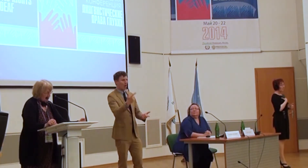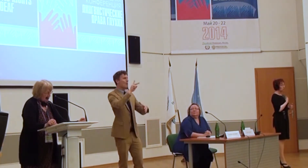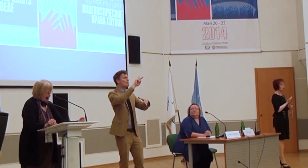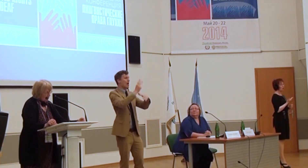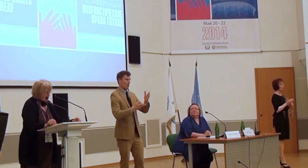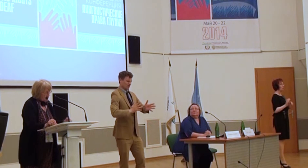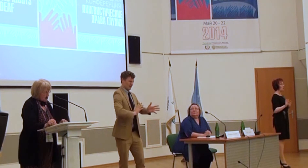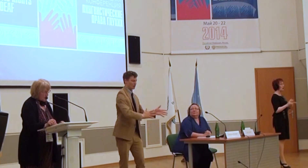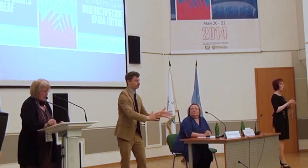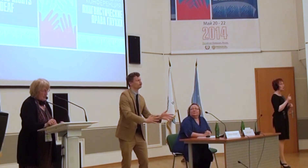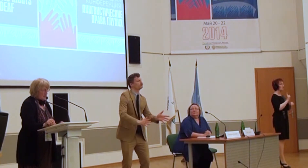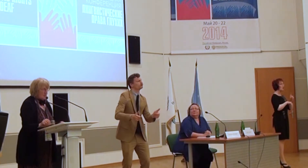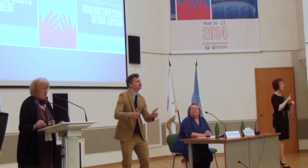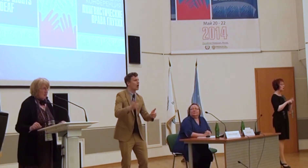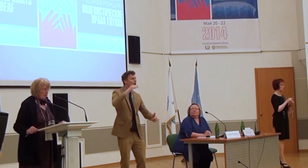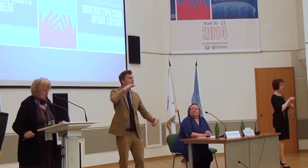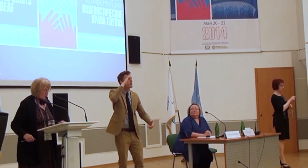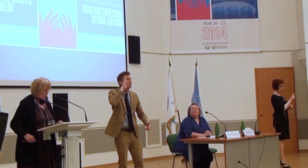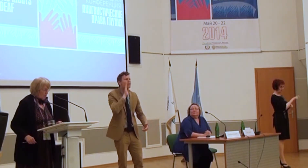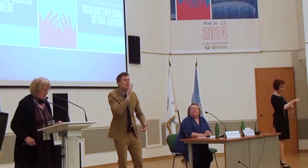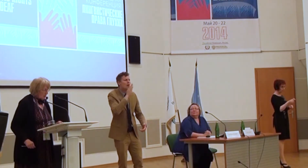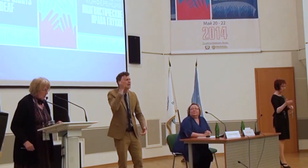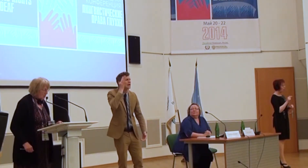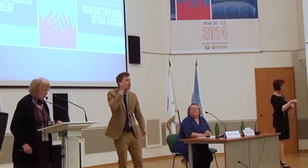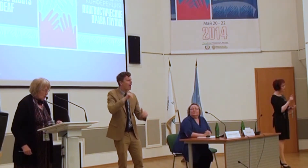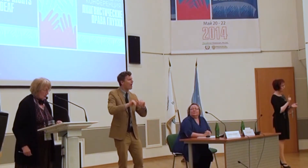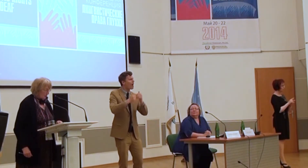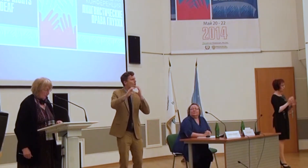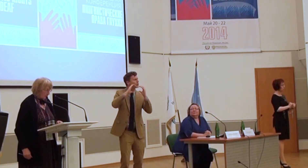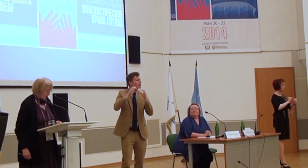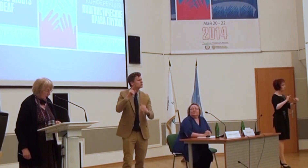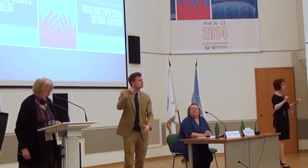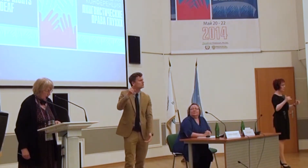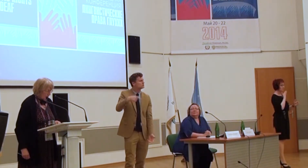and develop the proficiency they needed to communicate with their children.